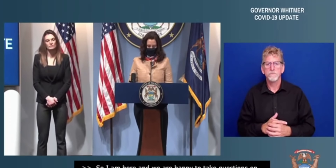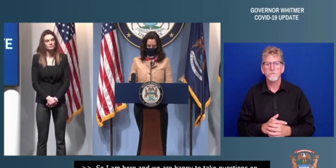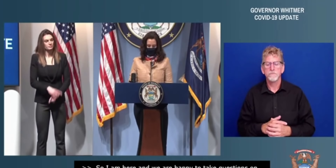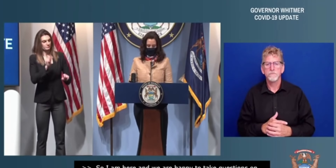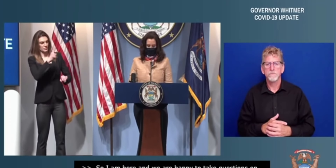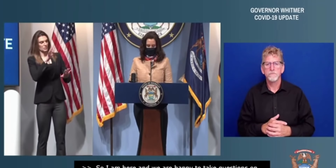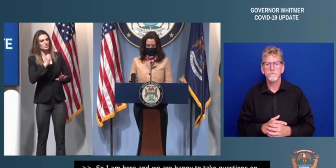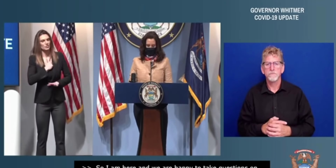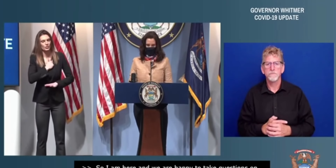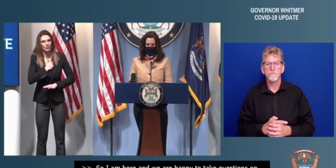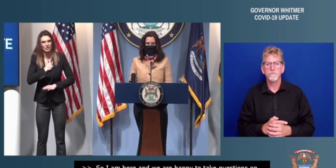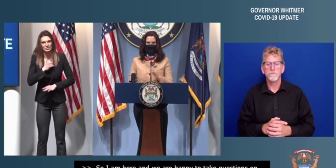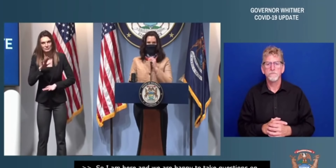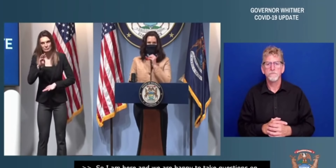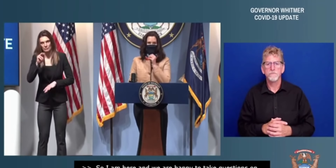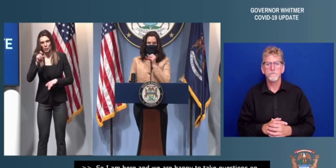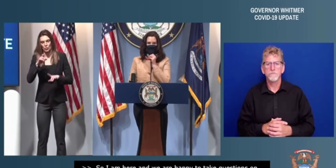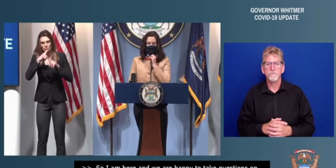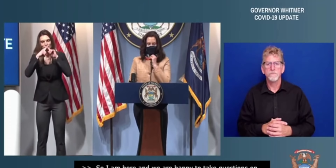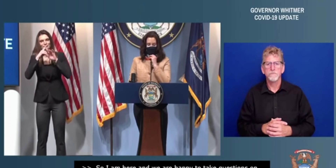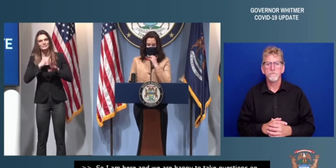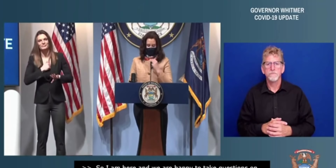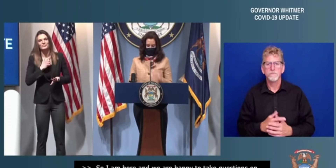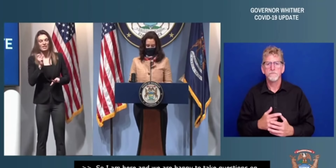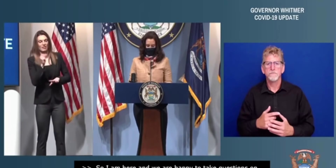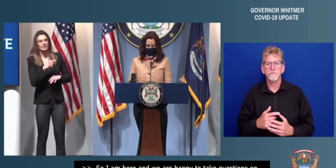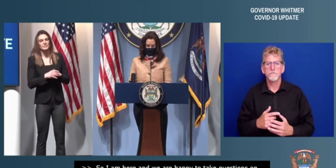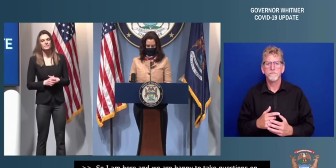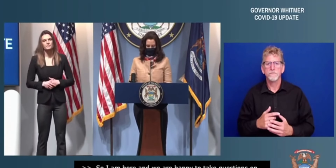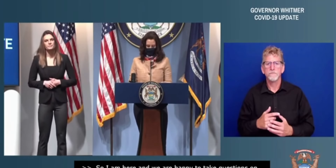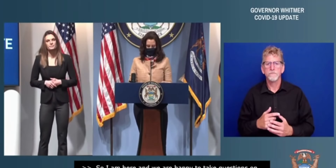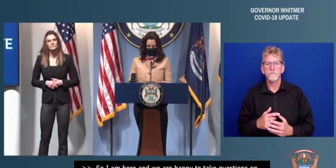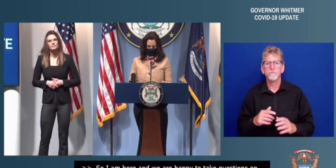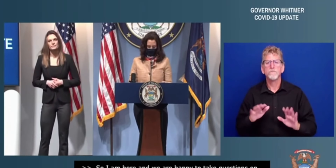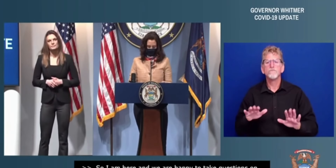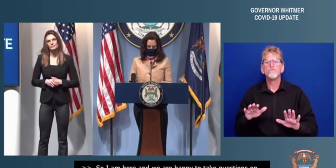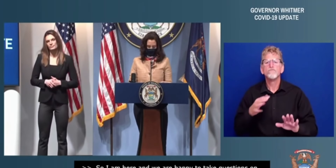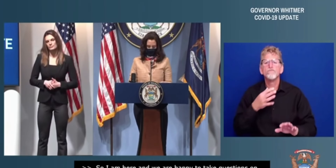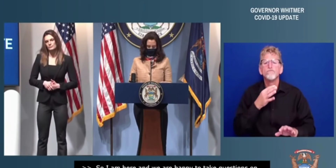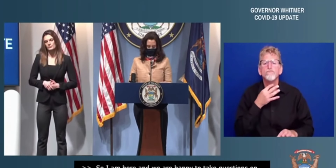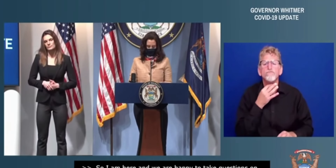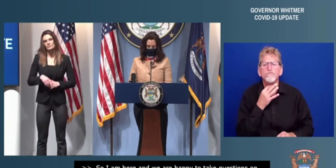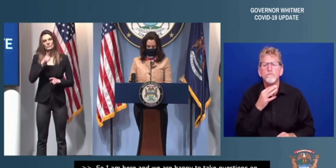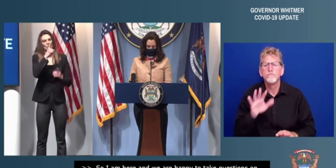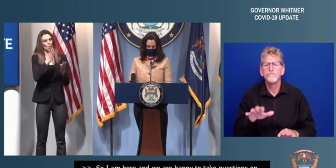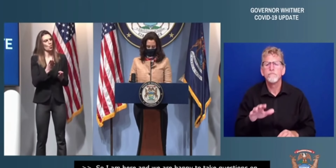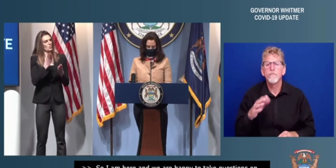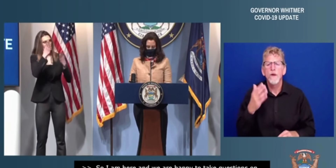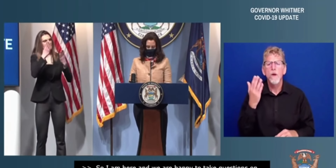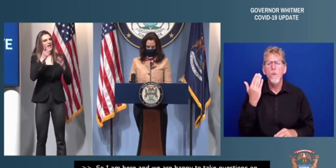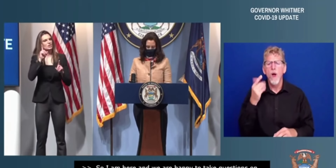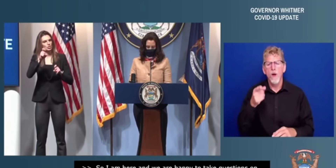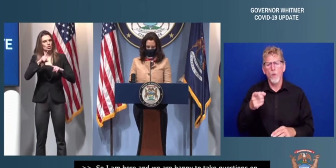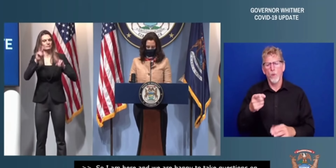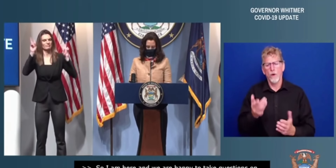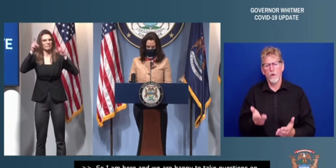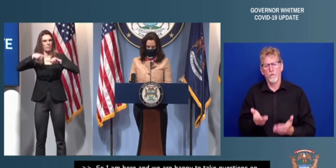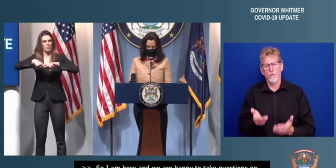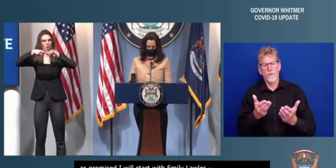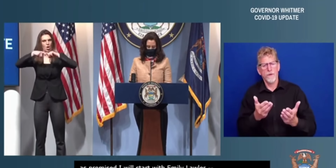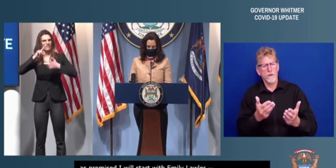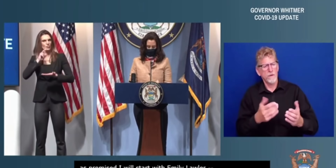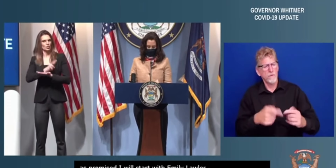Governor, sorry about that mute button. Just wondering why recommend the pause instead of require it